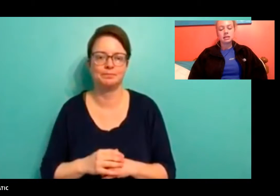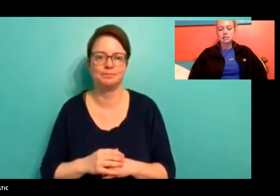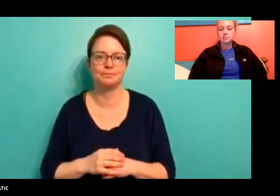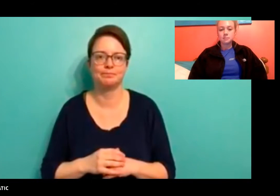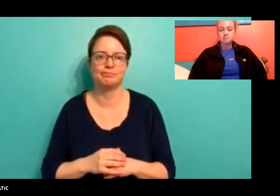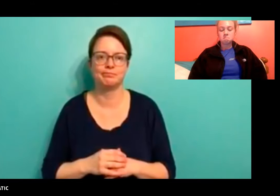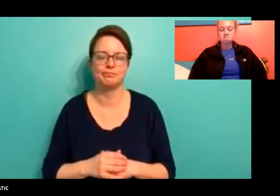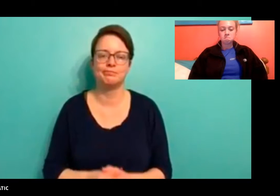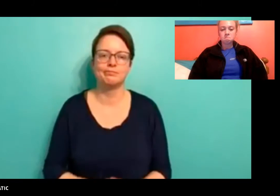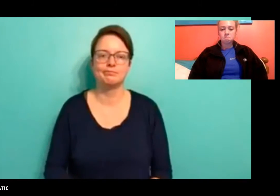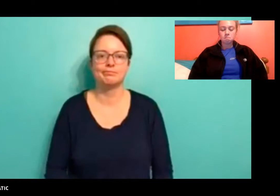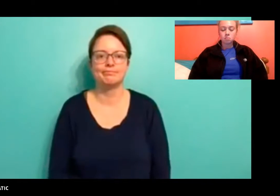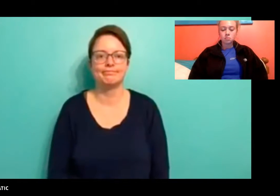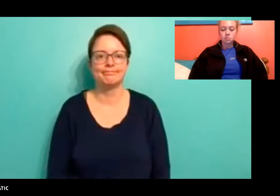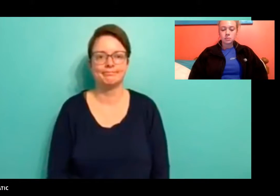888-743-2256.